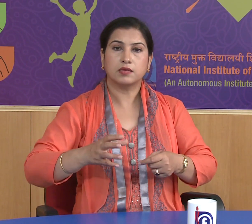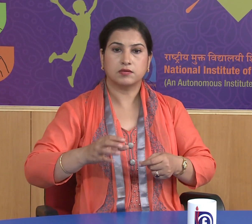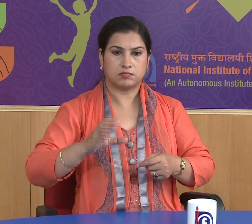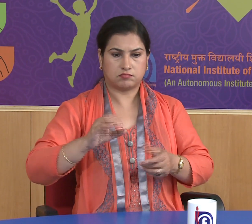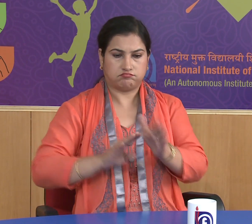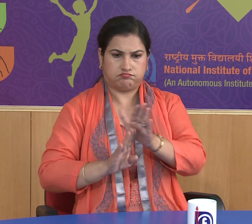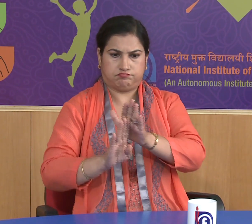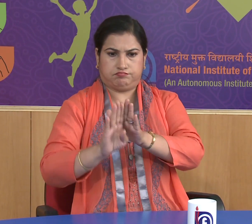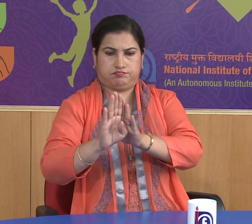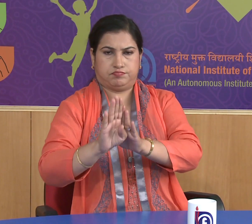country,